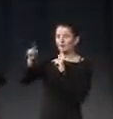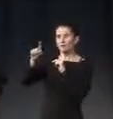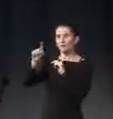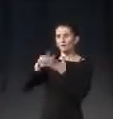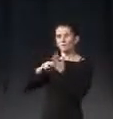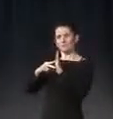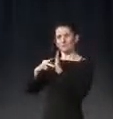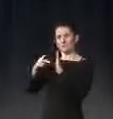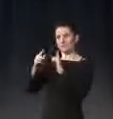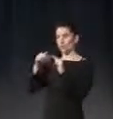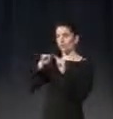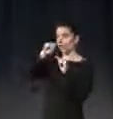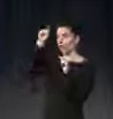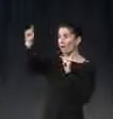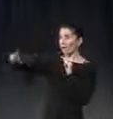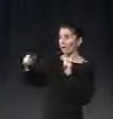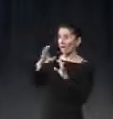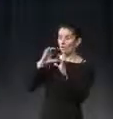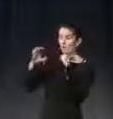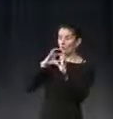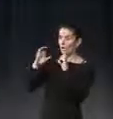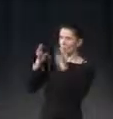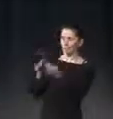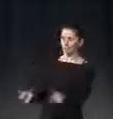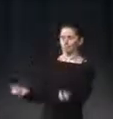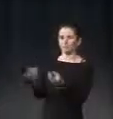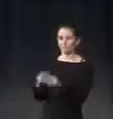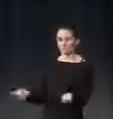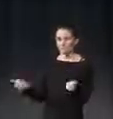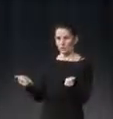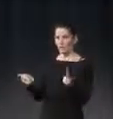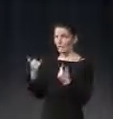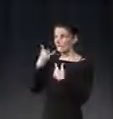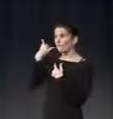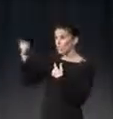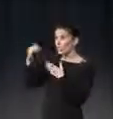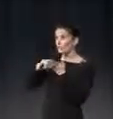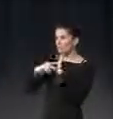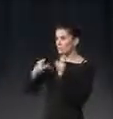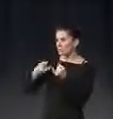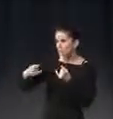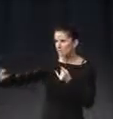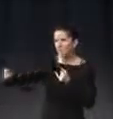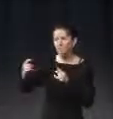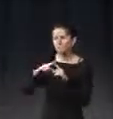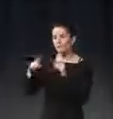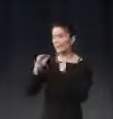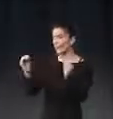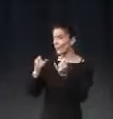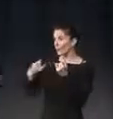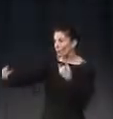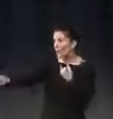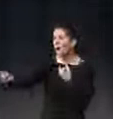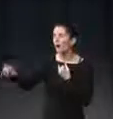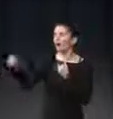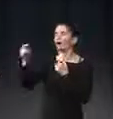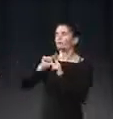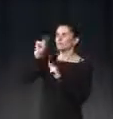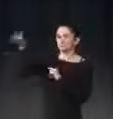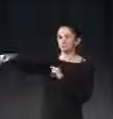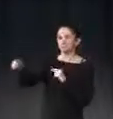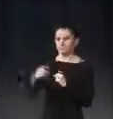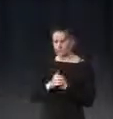communication. Telephoning would be faster than wireless telegraphy, which required the coding and decoding of messages by expert